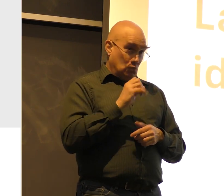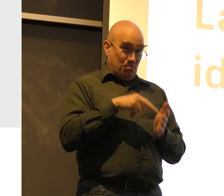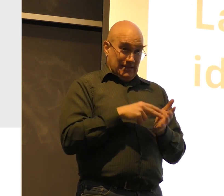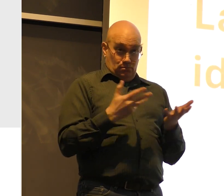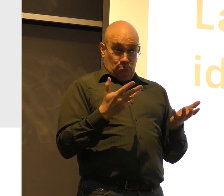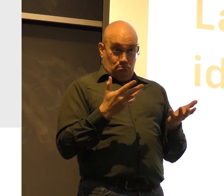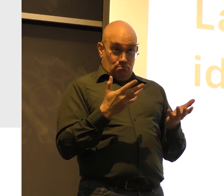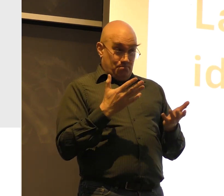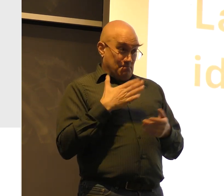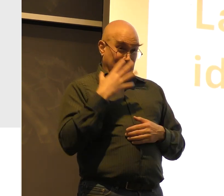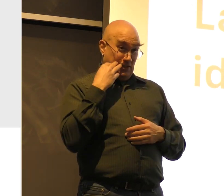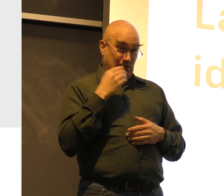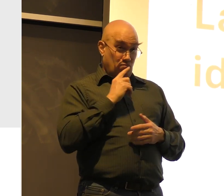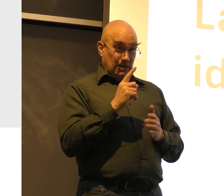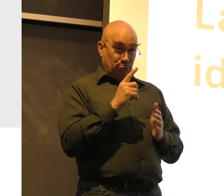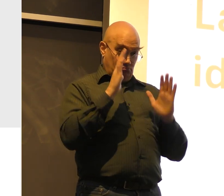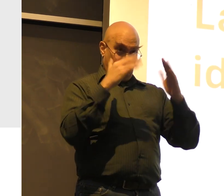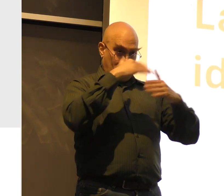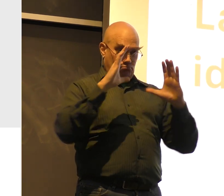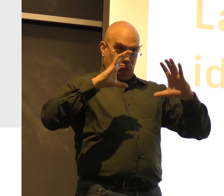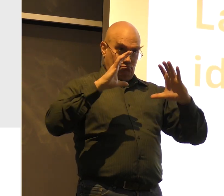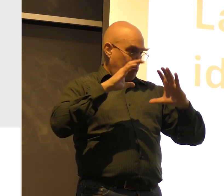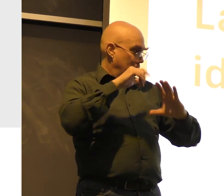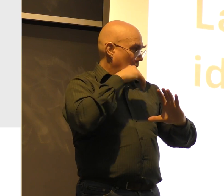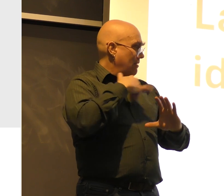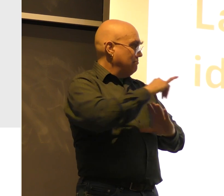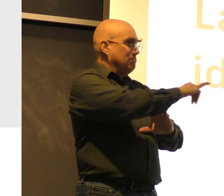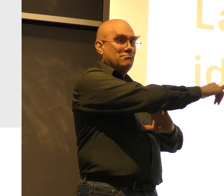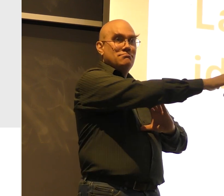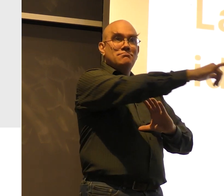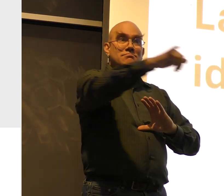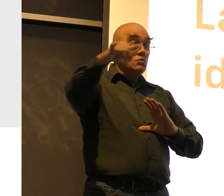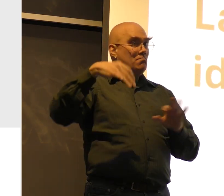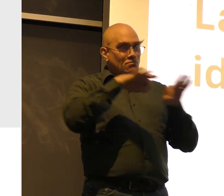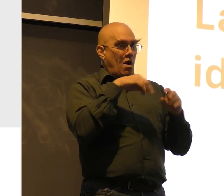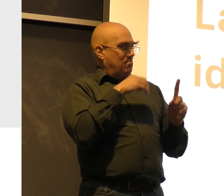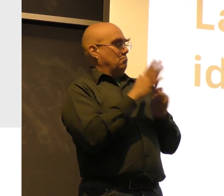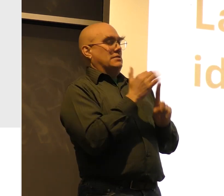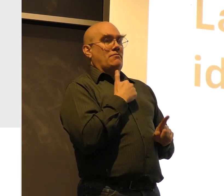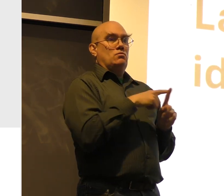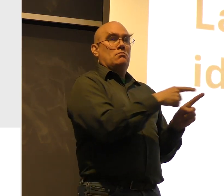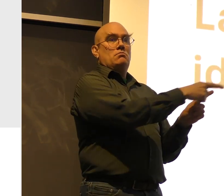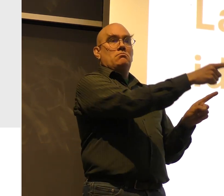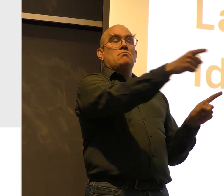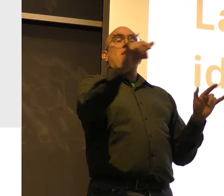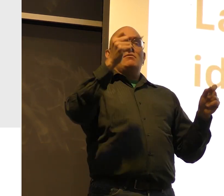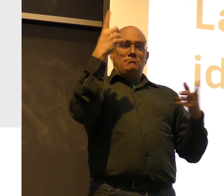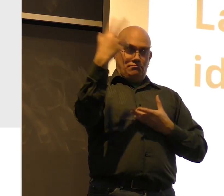man, right? A cis man. That is my experience. That's the bubble I live in. Not the same as your experience, and it's important for me